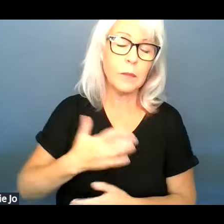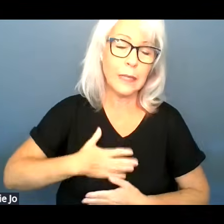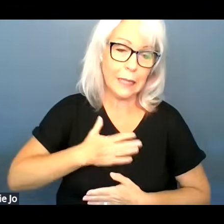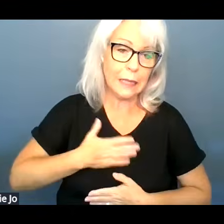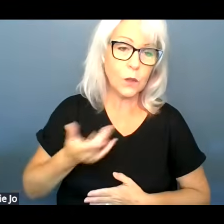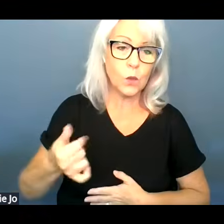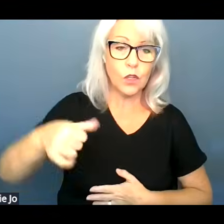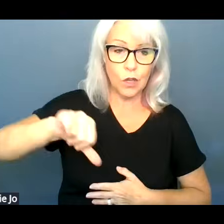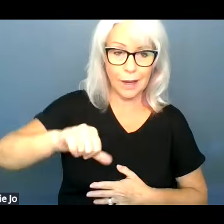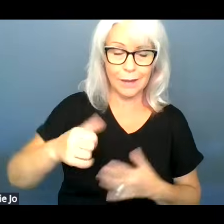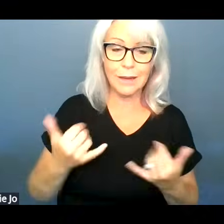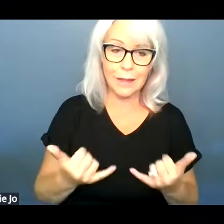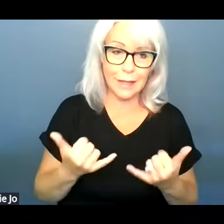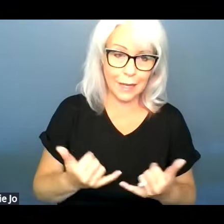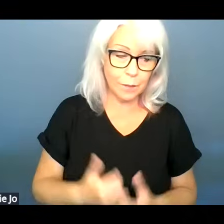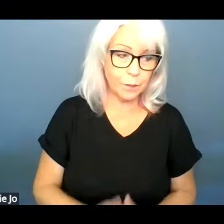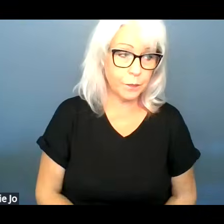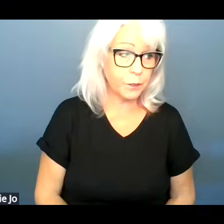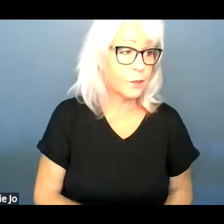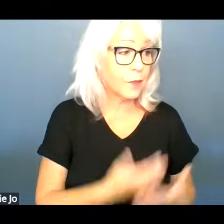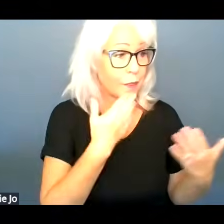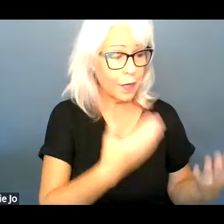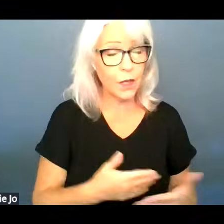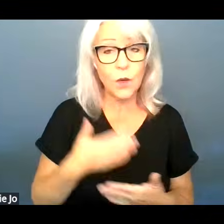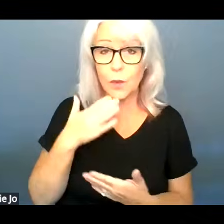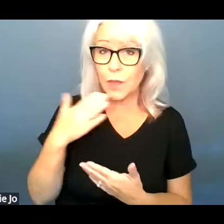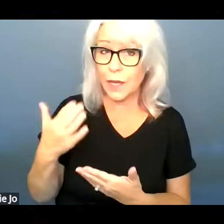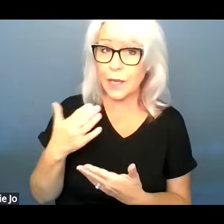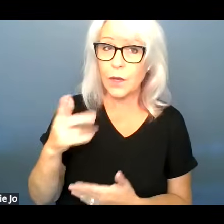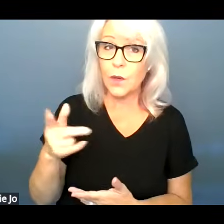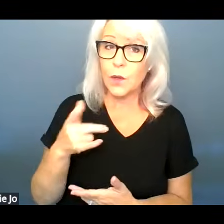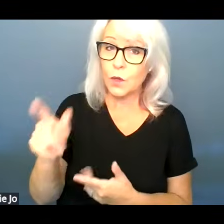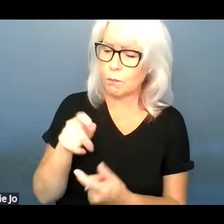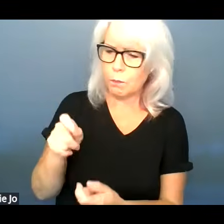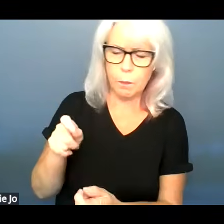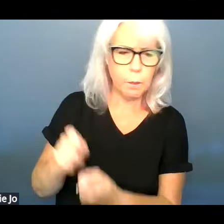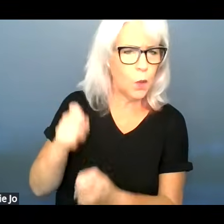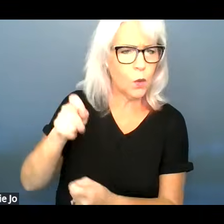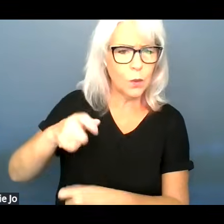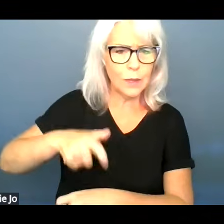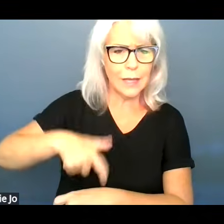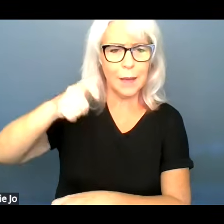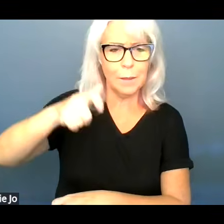you. Thank you, sir. You nailed that right on the timer.